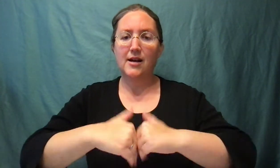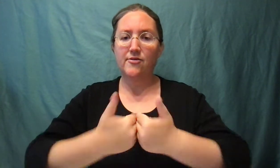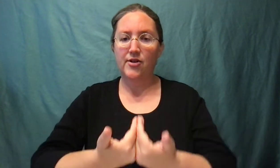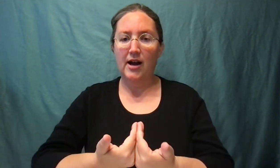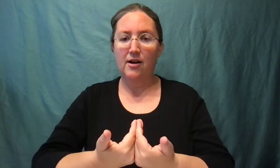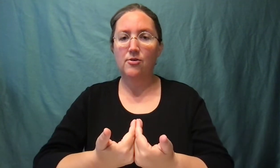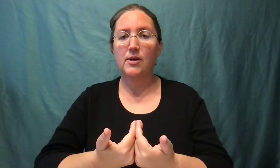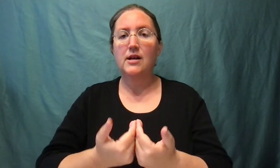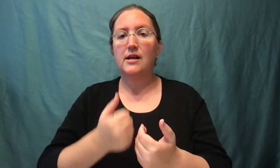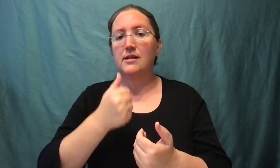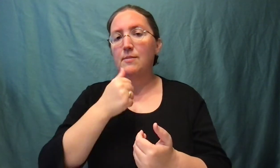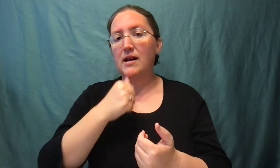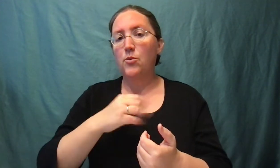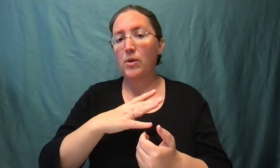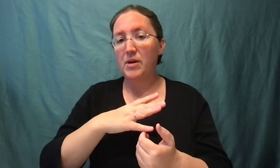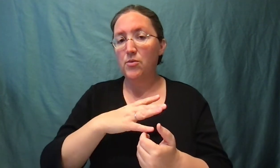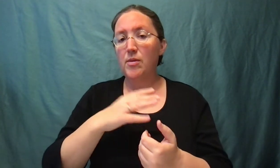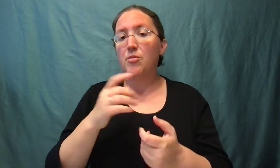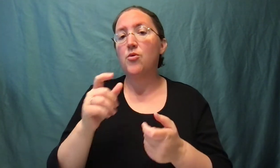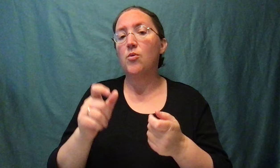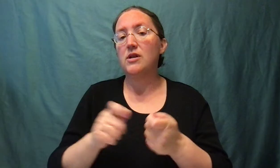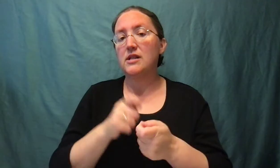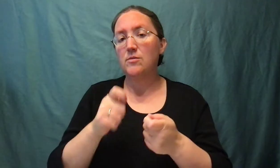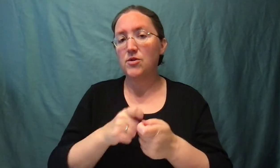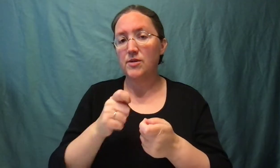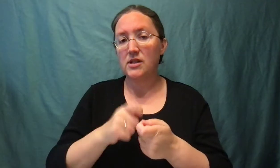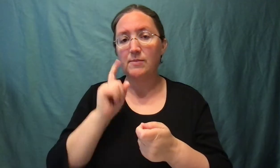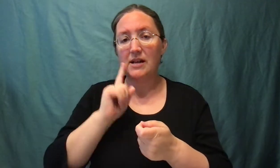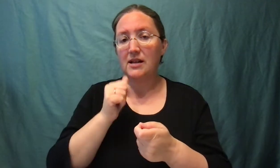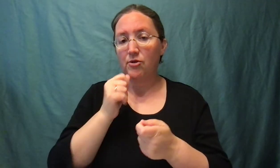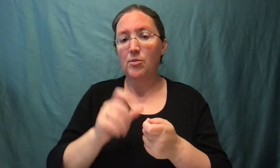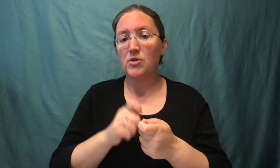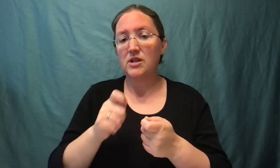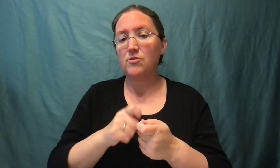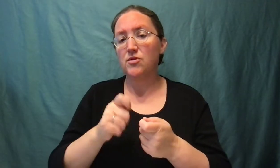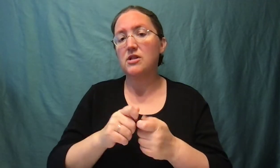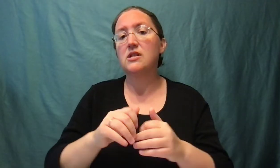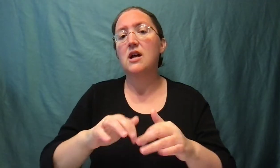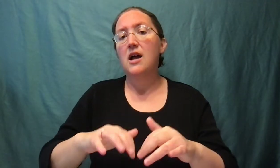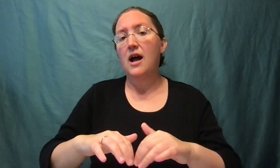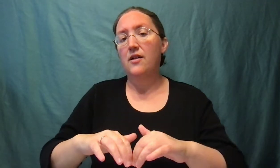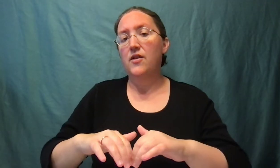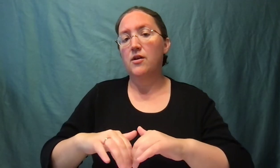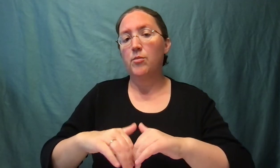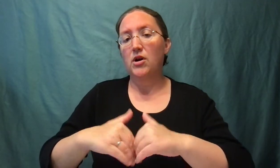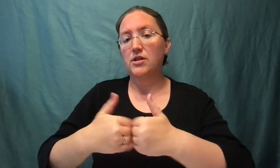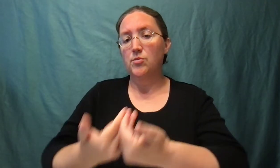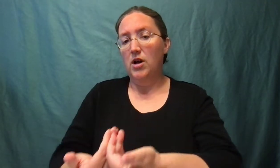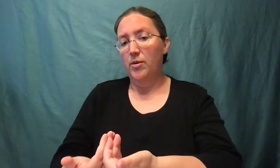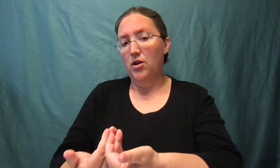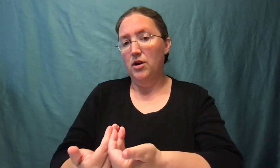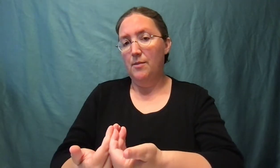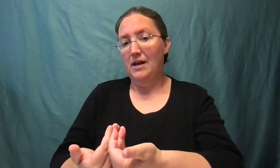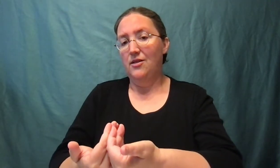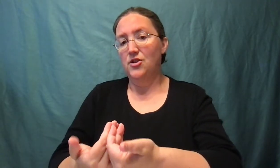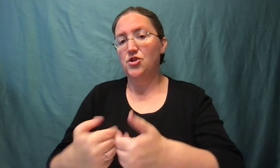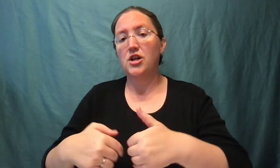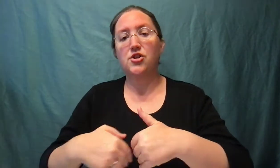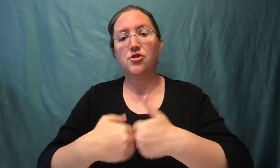for how is many women, remember, who were seamstresses, many deaf women were seamstresses, and their bosses would come along and make this gesture to